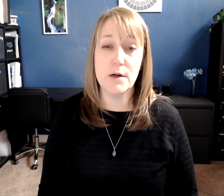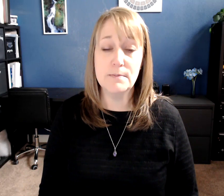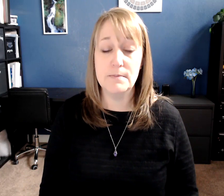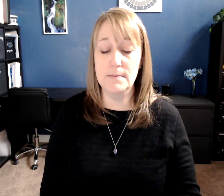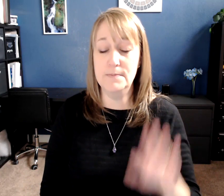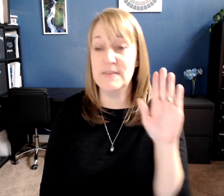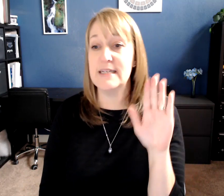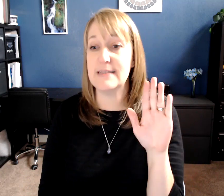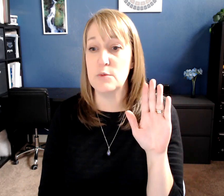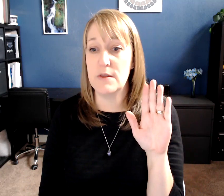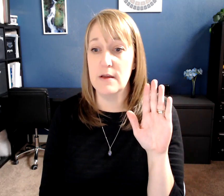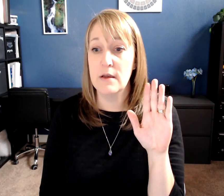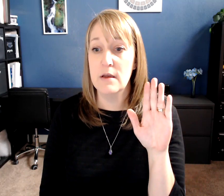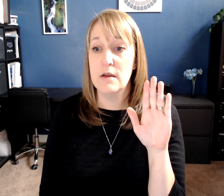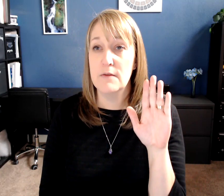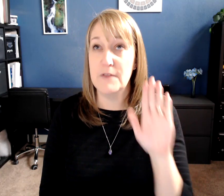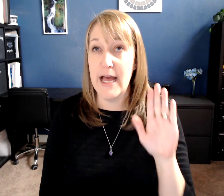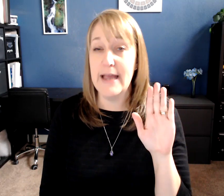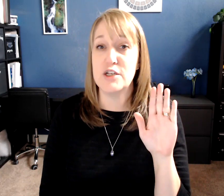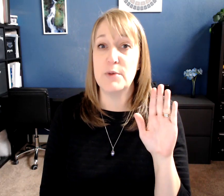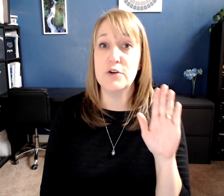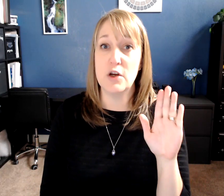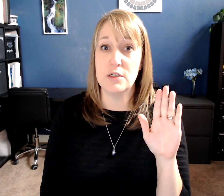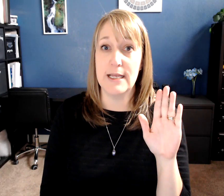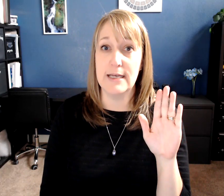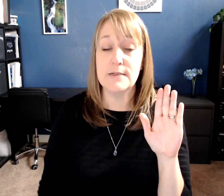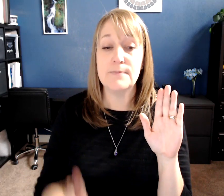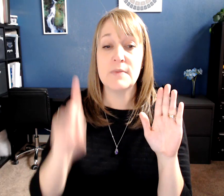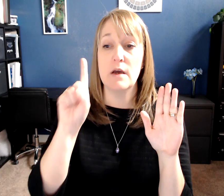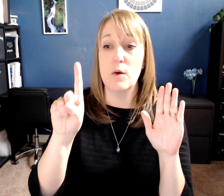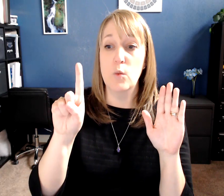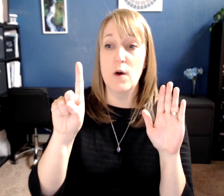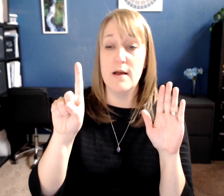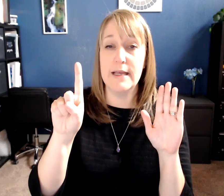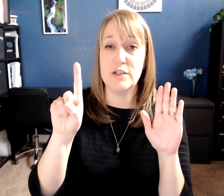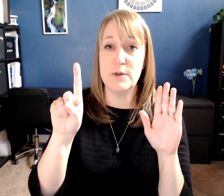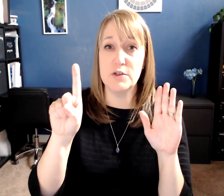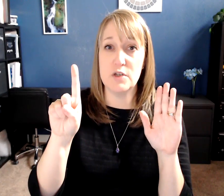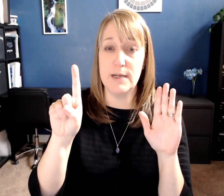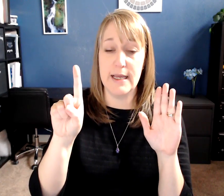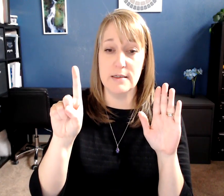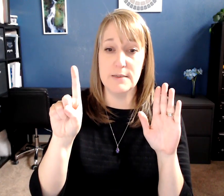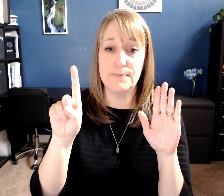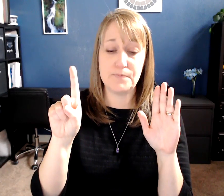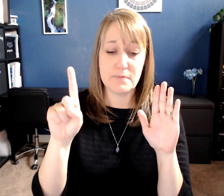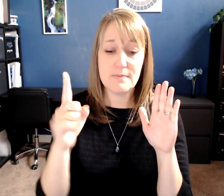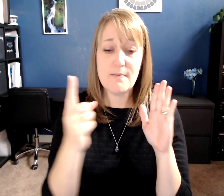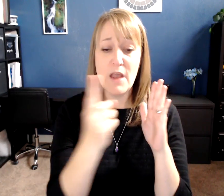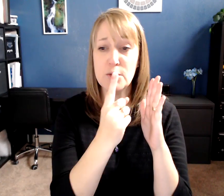hour is signed with a flat hand shape on your non-dominant hand, a 1 hand shape on your dominant hand, and your